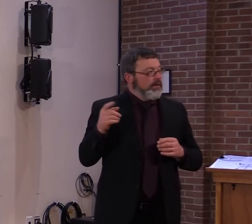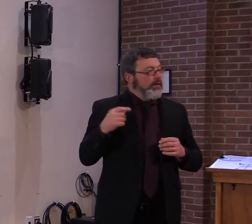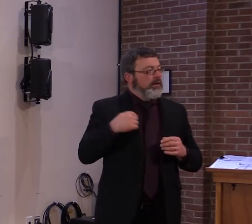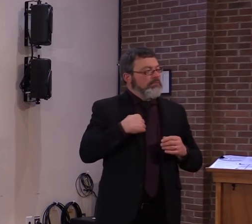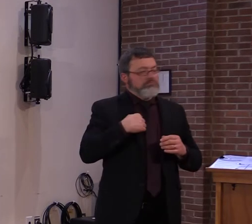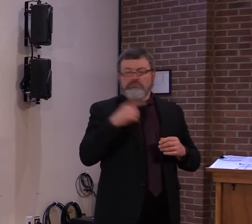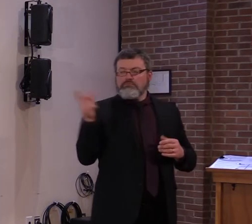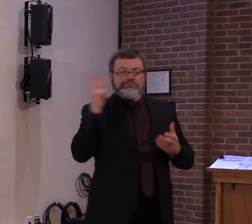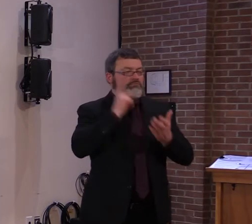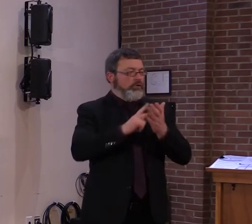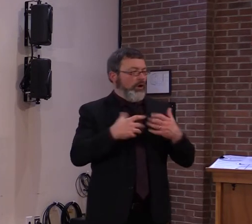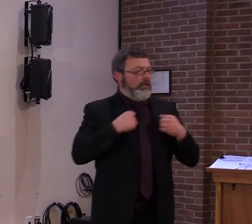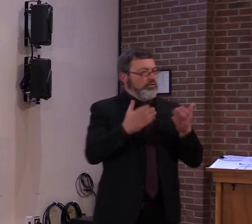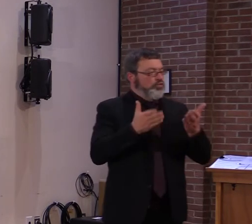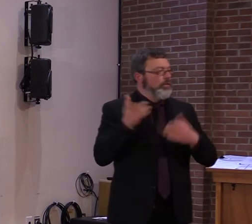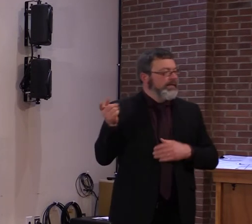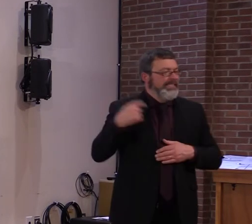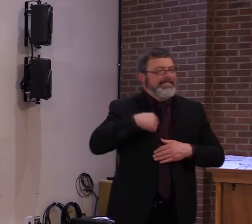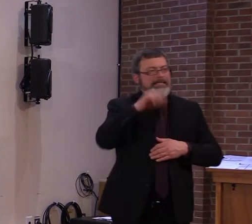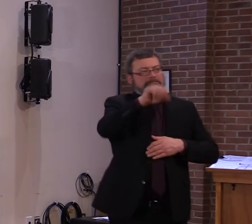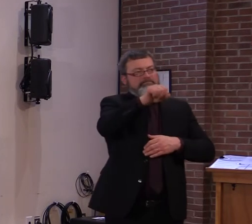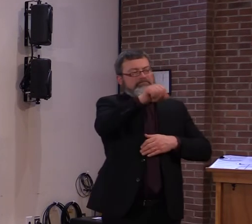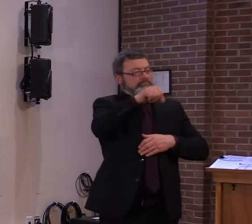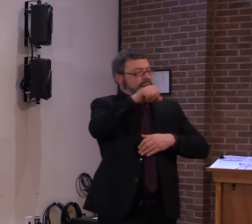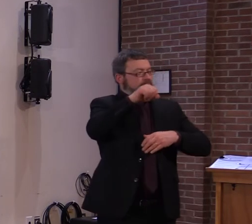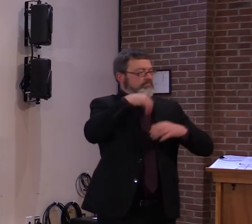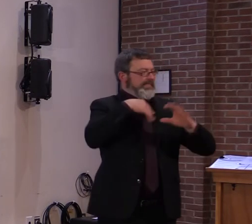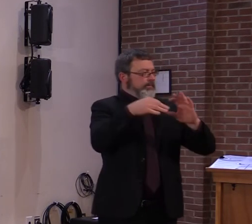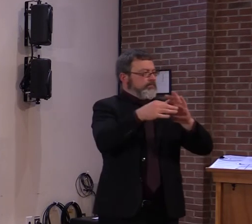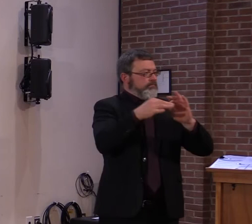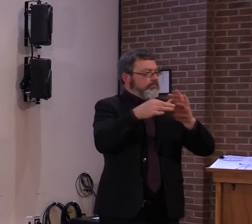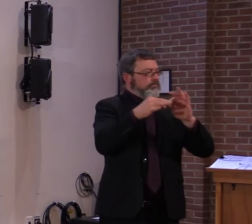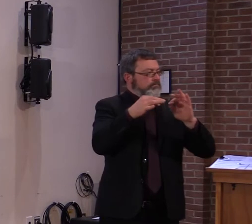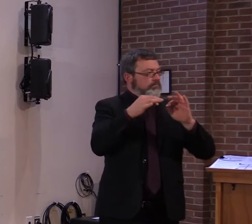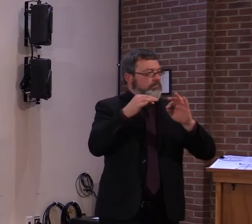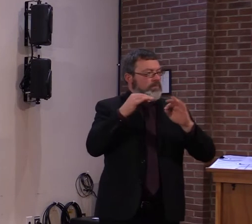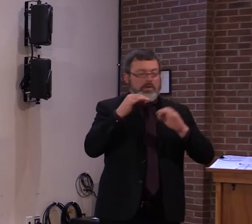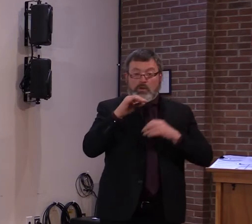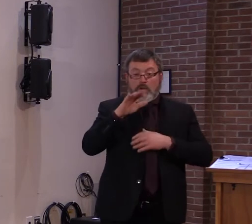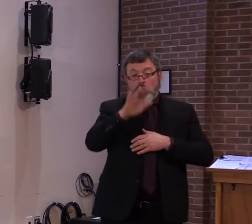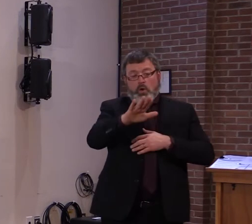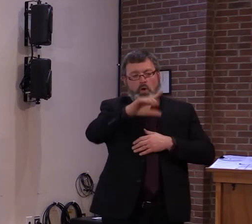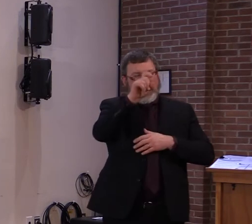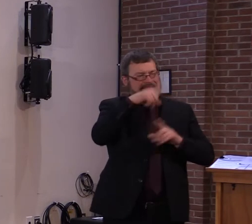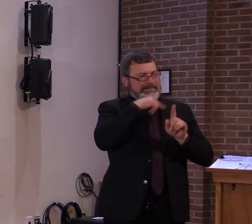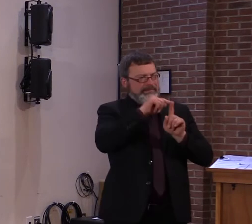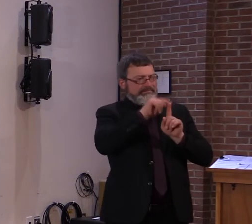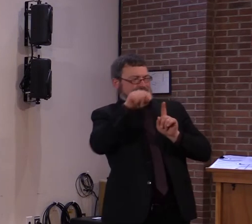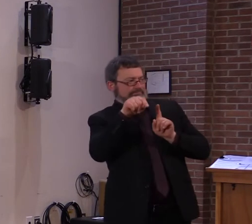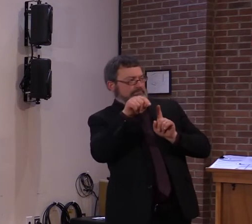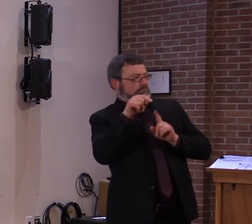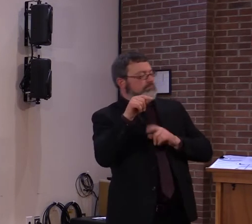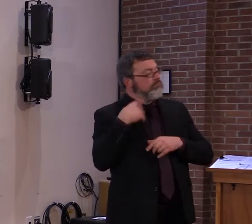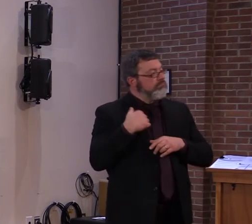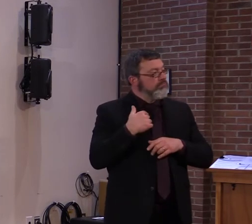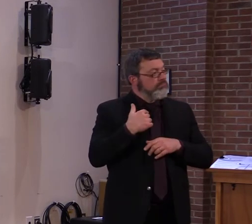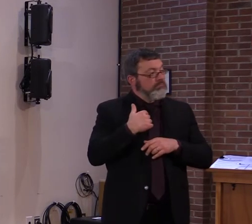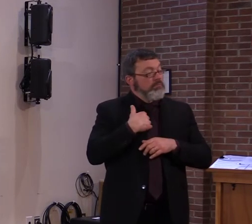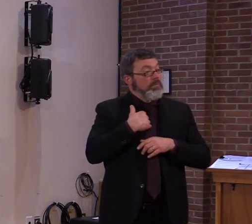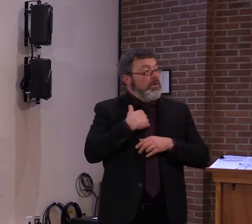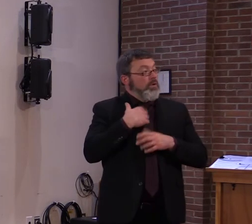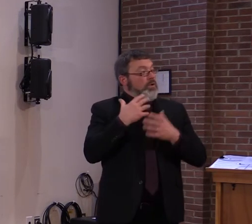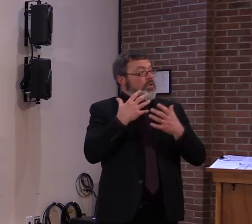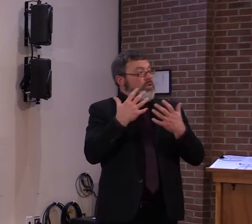go a little bit outside the bounds of your question and just mention one of the things we also met